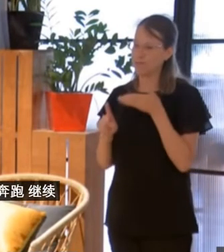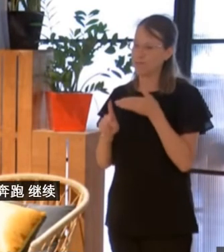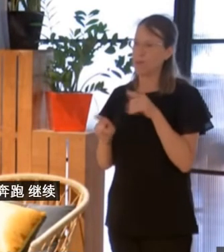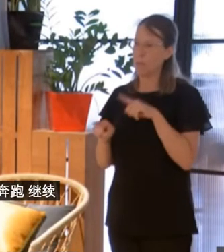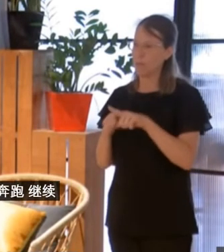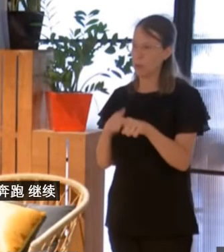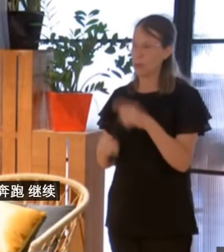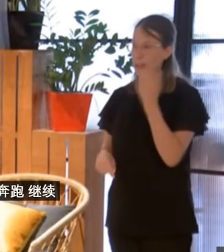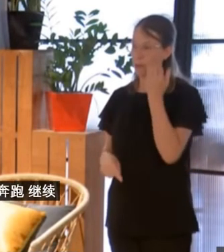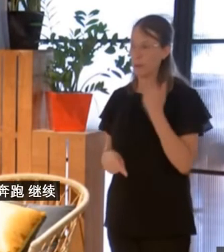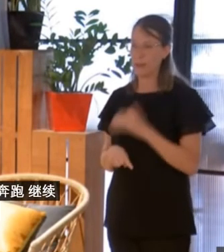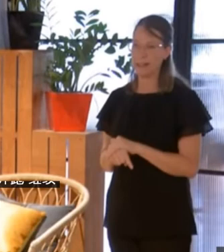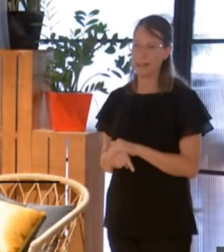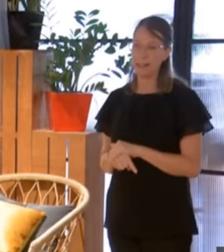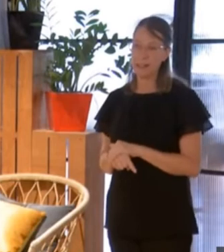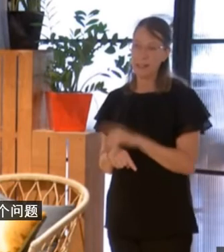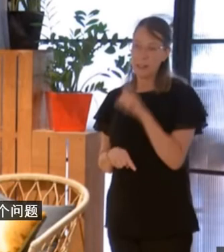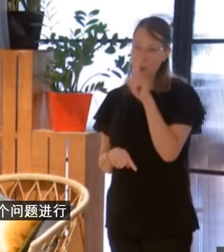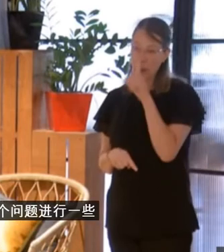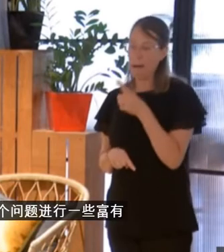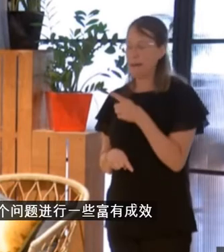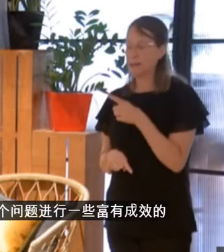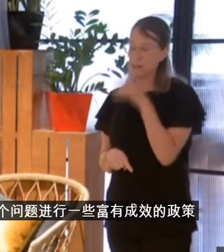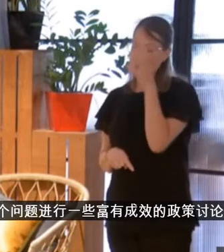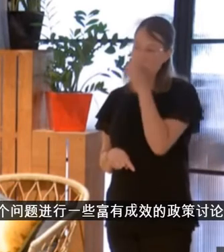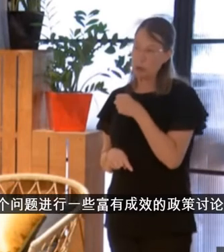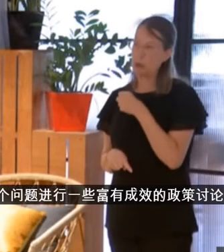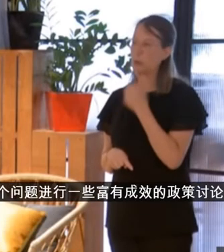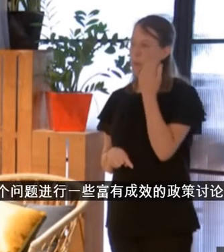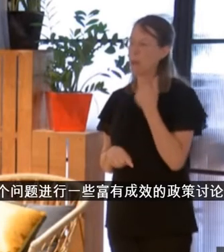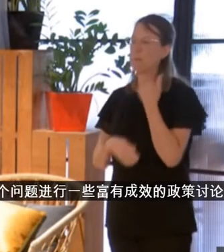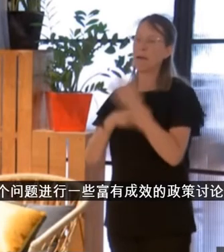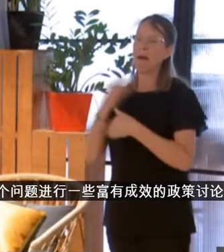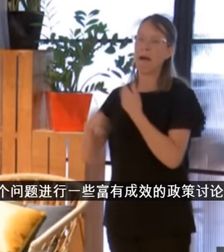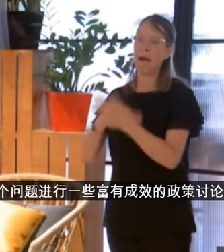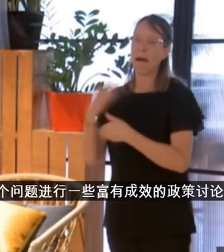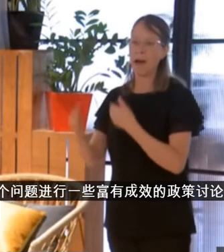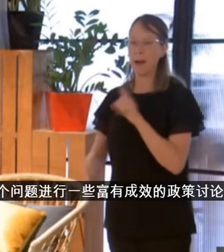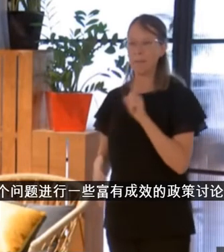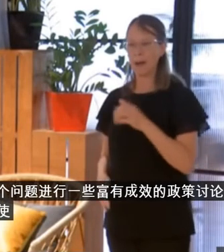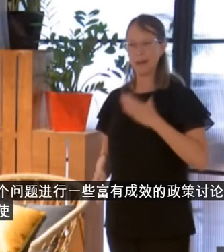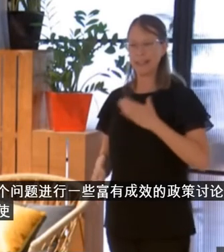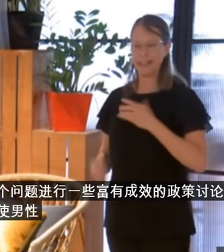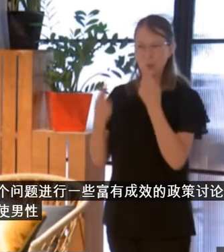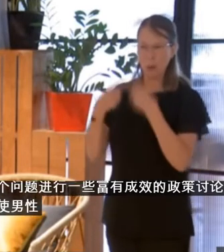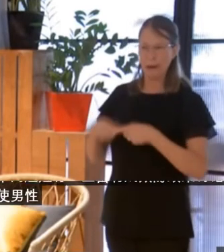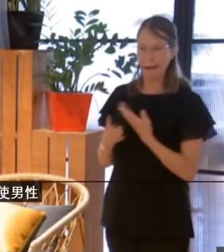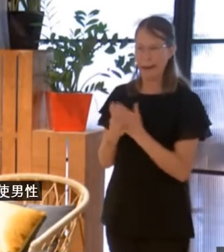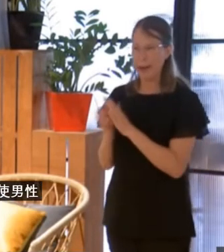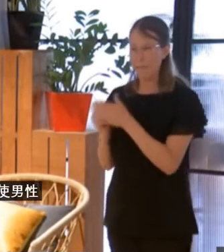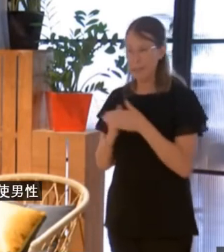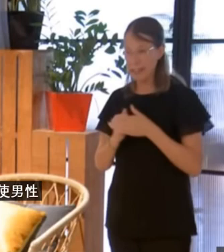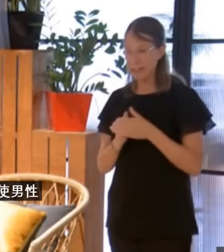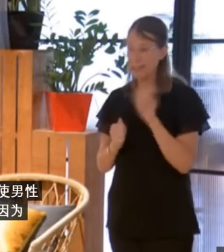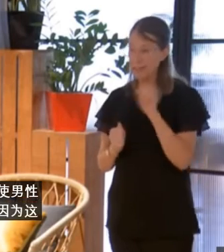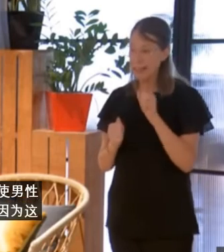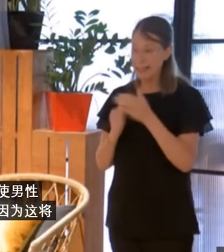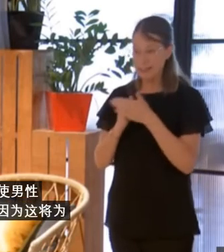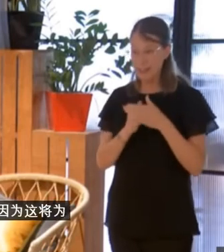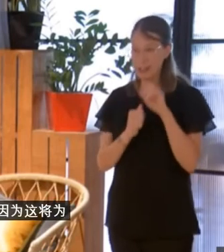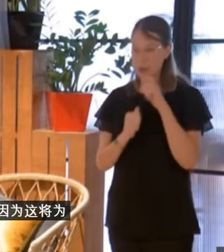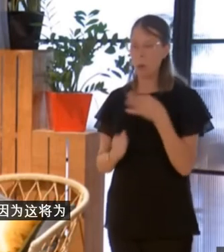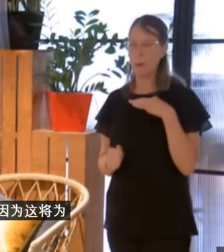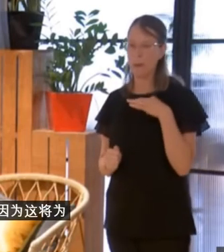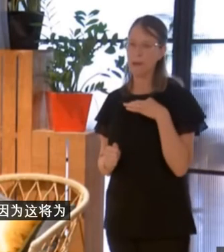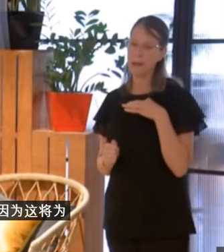keep doing that, to stop actually having some productive policy discussions about how we fix this. And the fix must benefit men just as it will women,